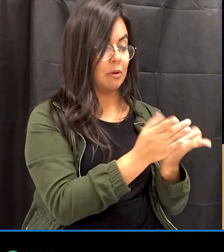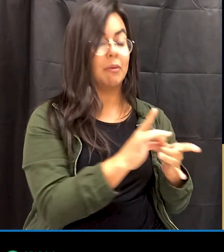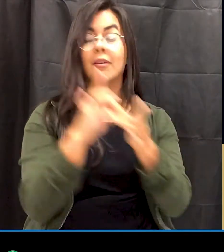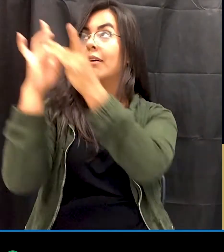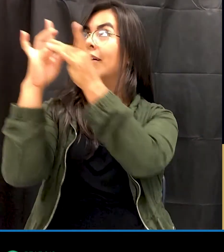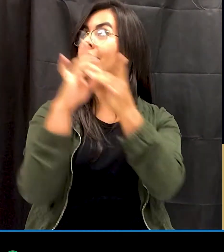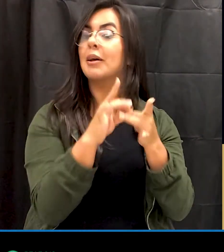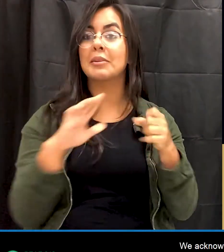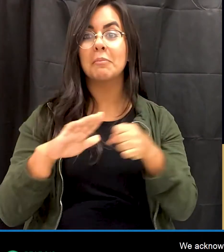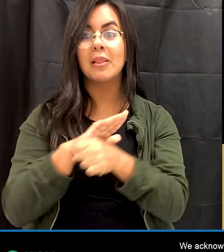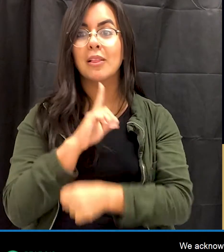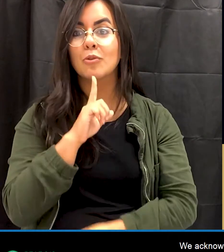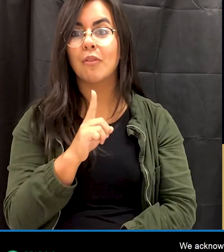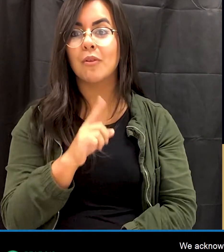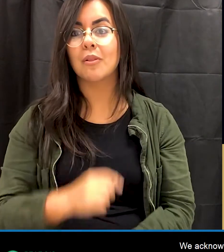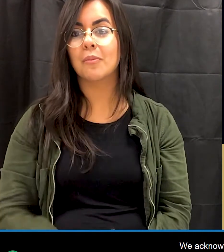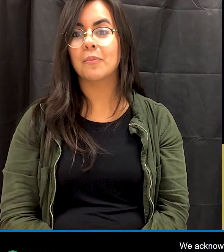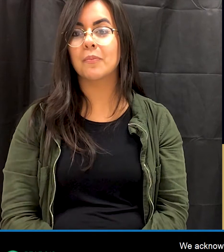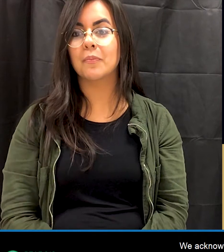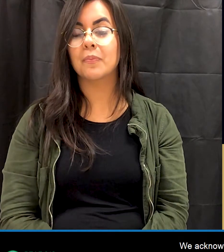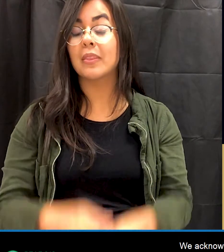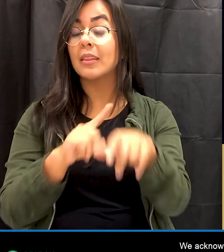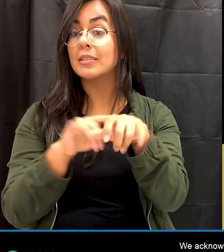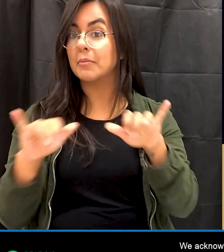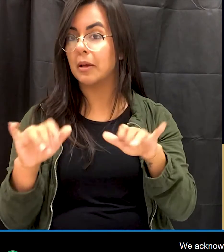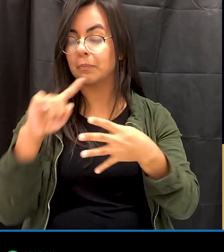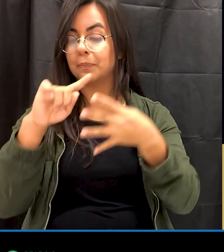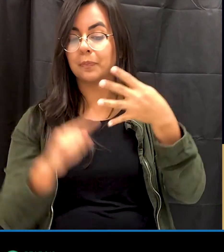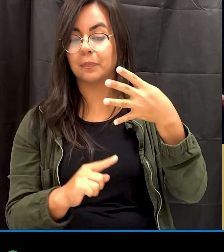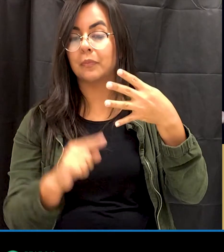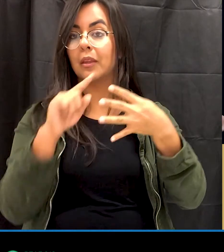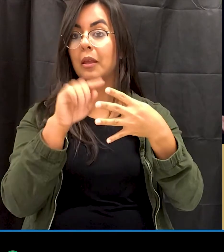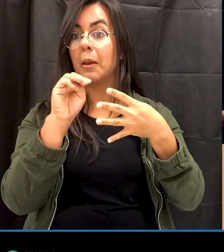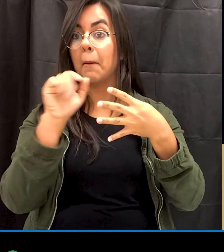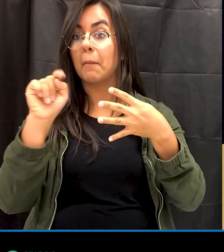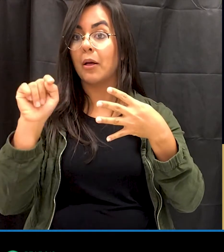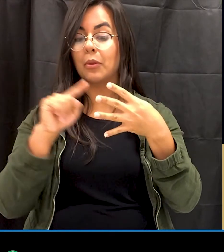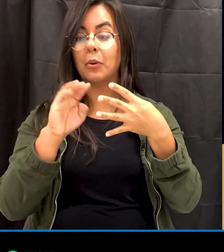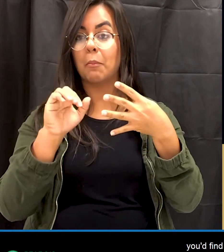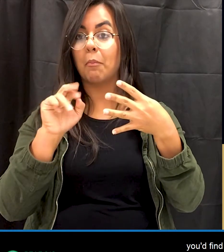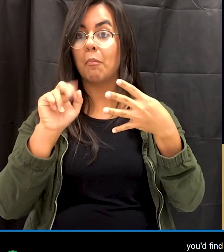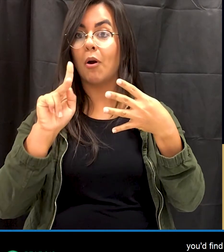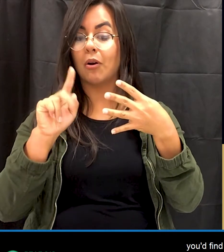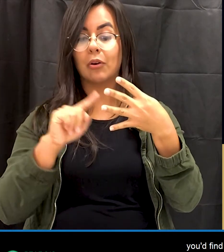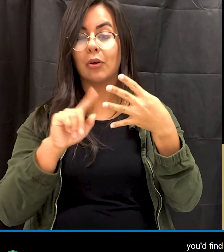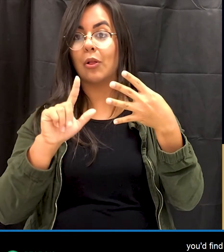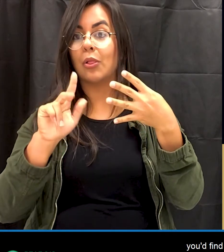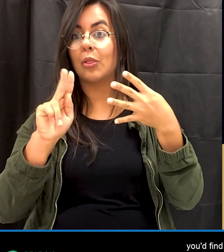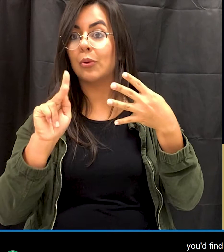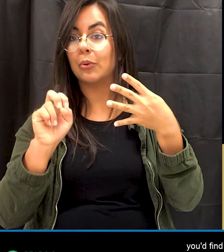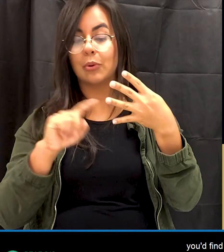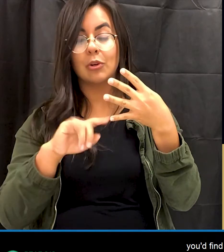we acknowledge this, we acknowledge that if you were to put side by side, Matthew, Mark, Luke, John, you'd find these